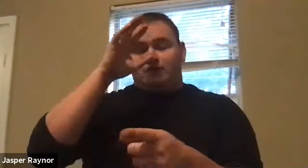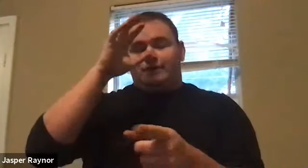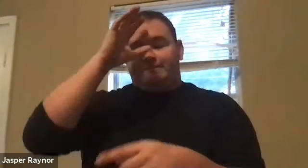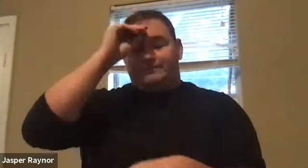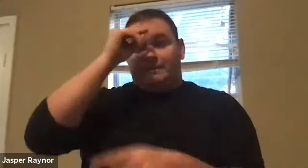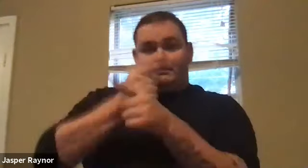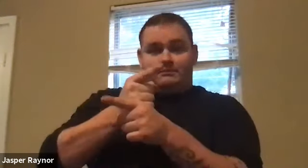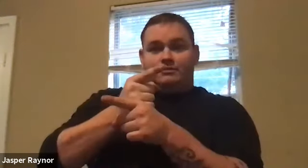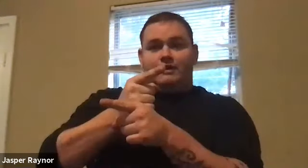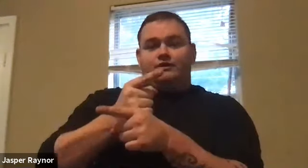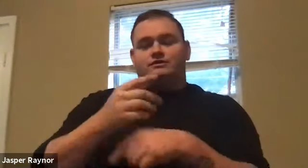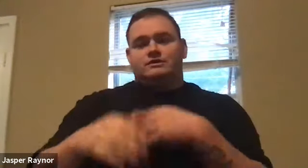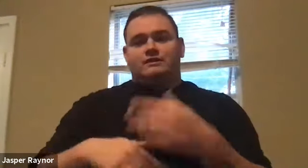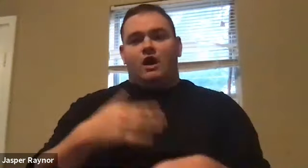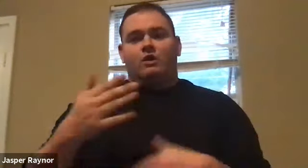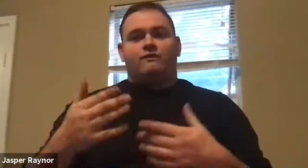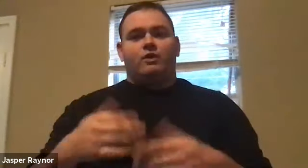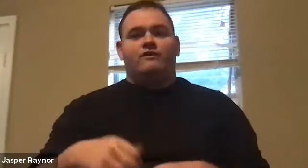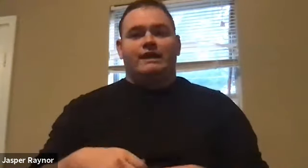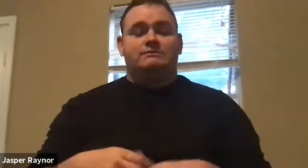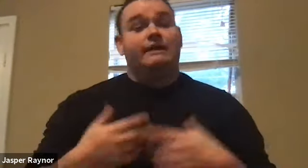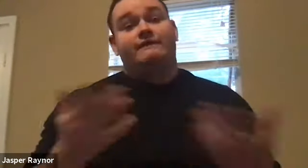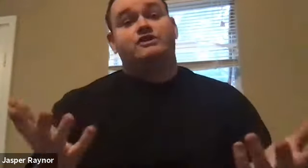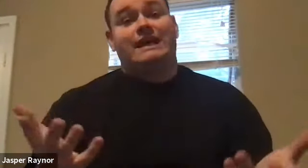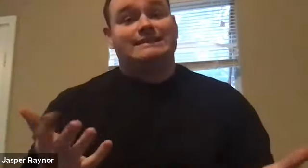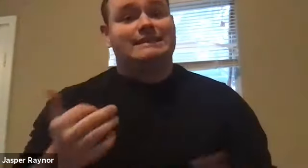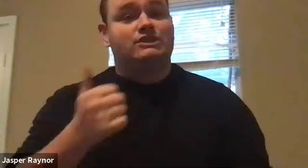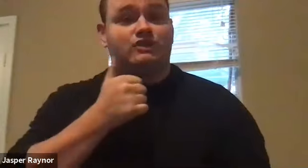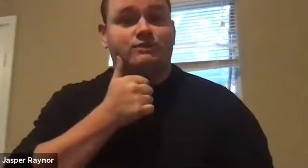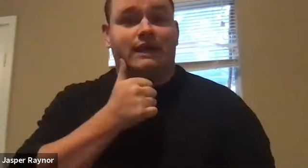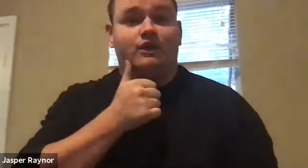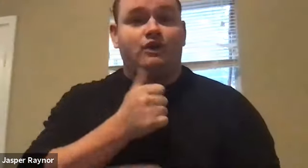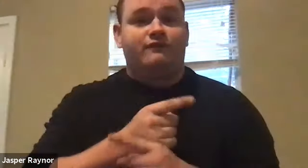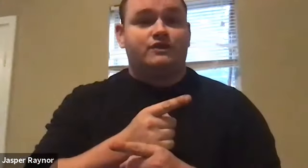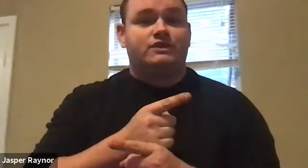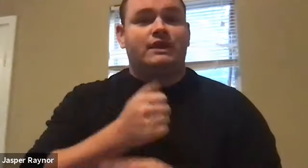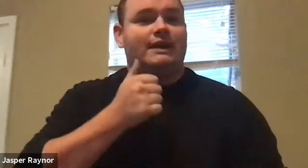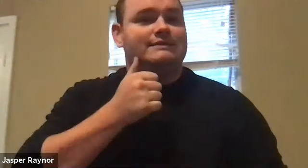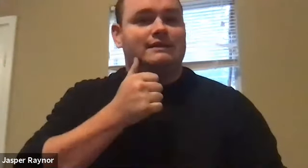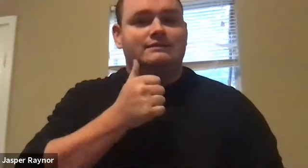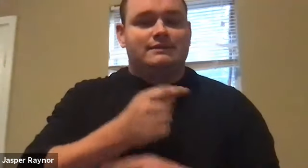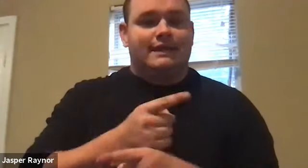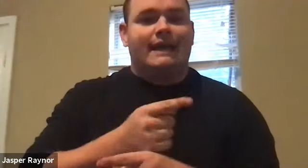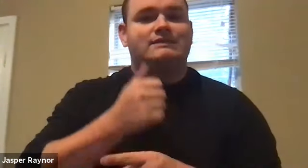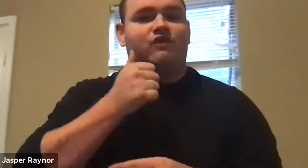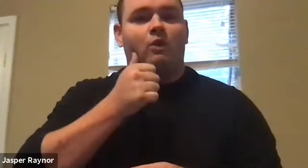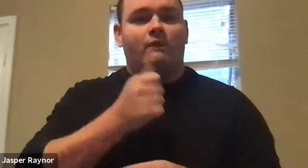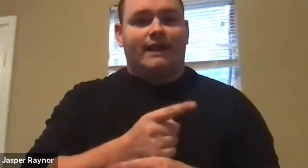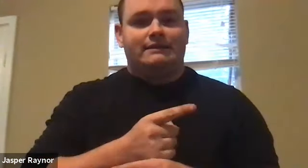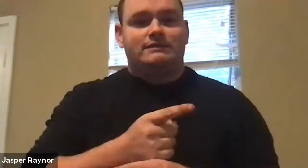sorry, brother. It's an awkward flow of hands. Like if you're signing sister and you sign girl first, it's a nice flow of hands. Like